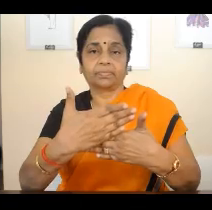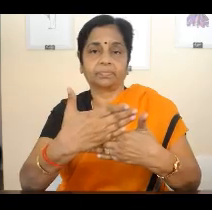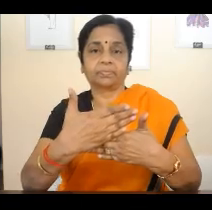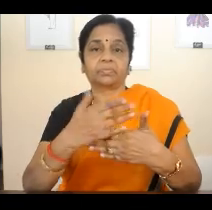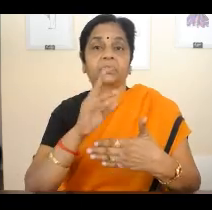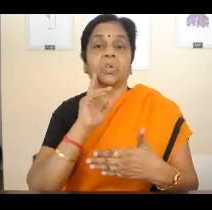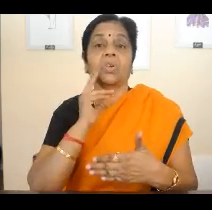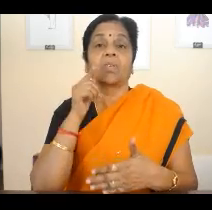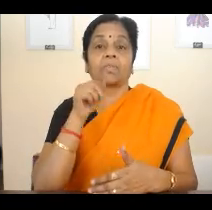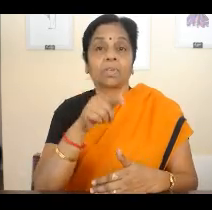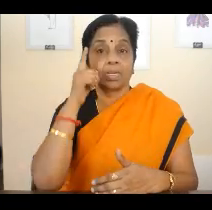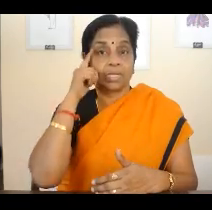which are recognized in the bill.